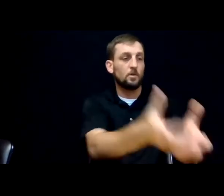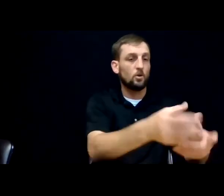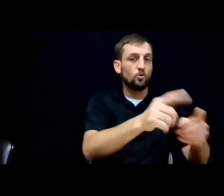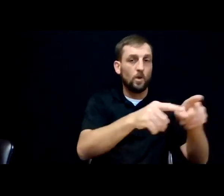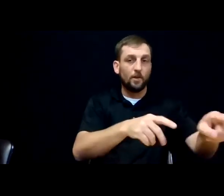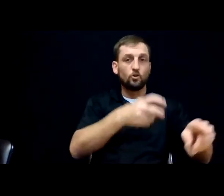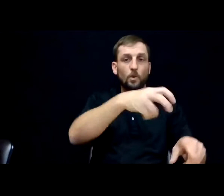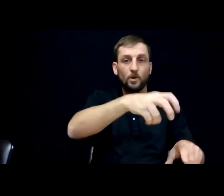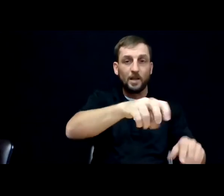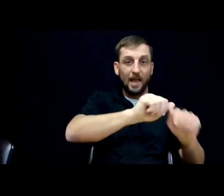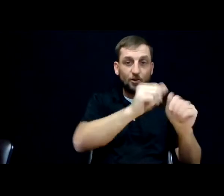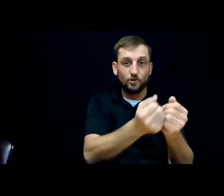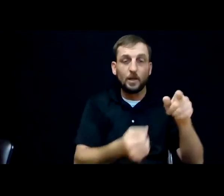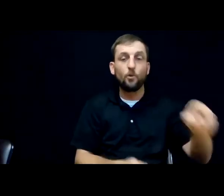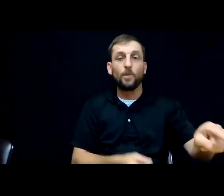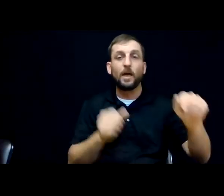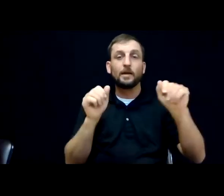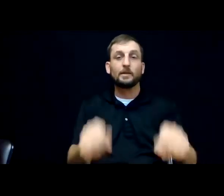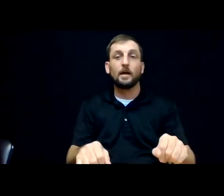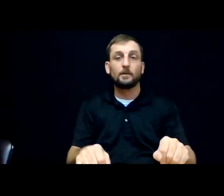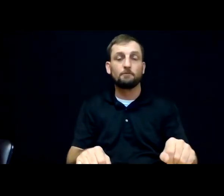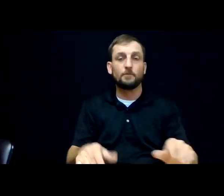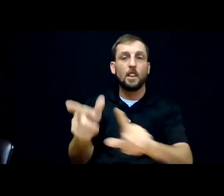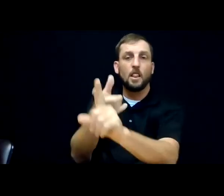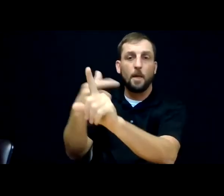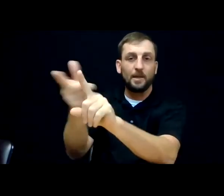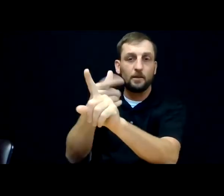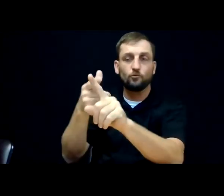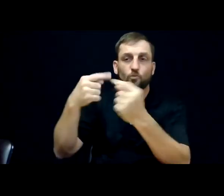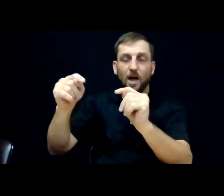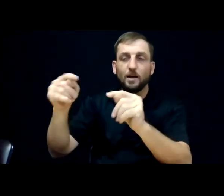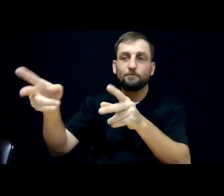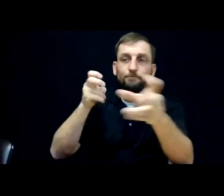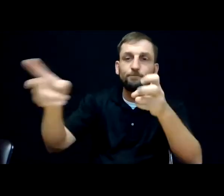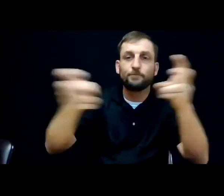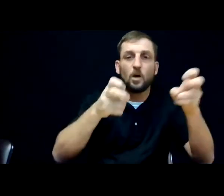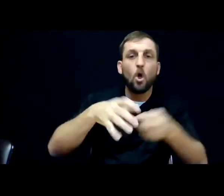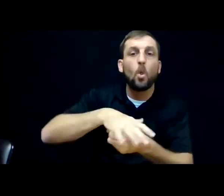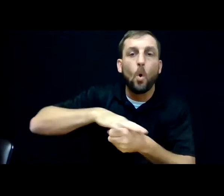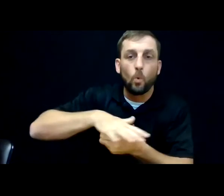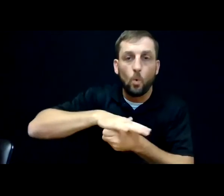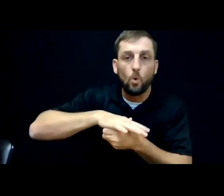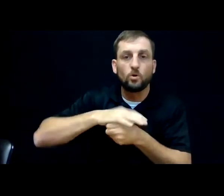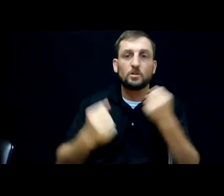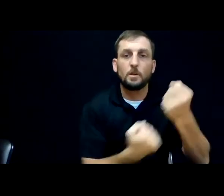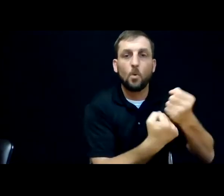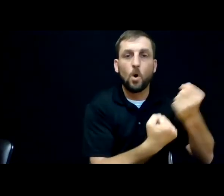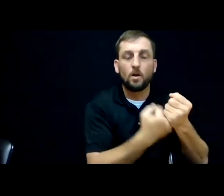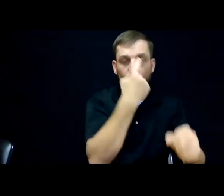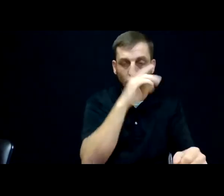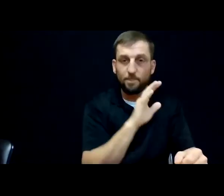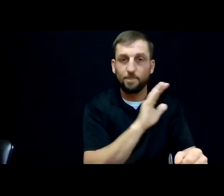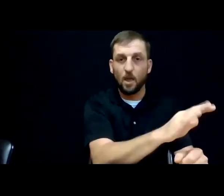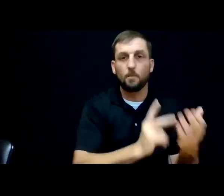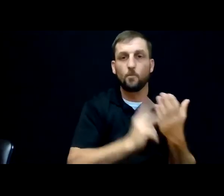agencies so they can go out and lobby support, more local support for their transportation